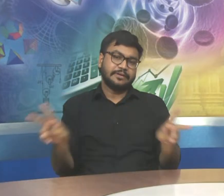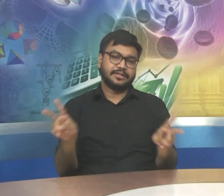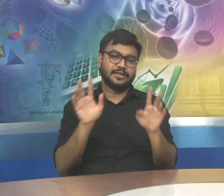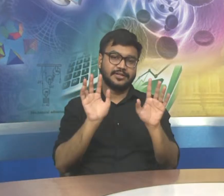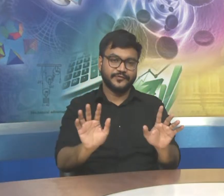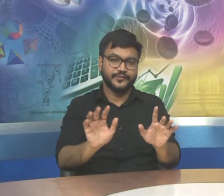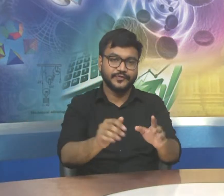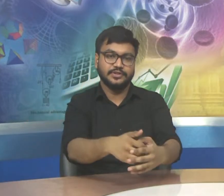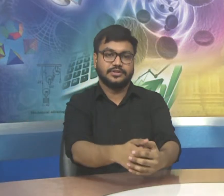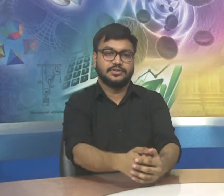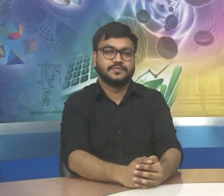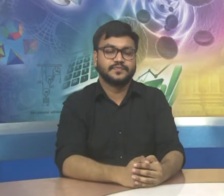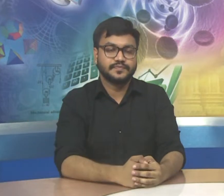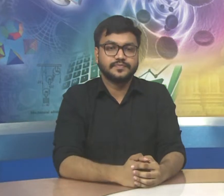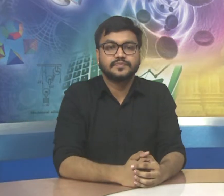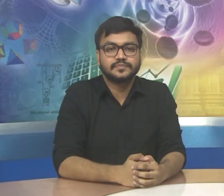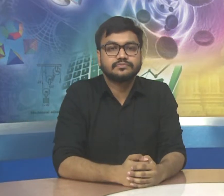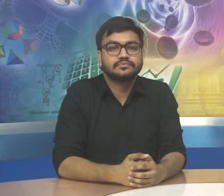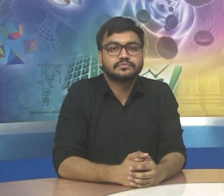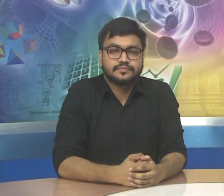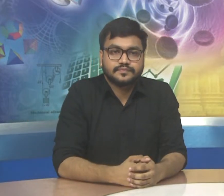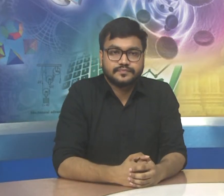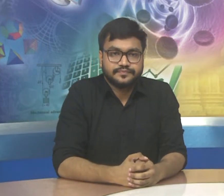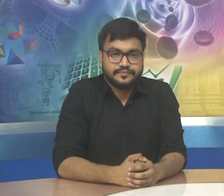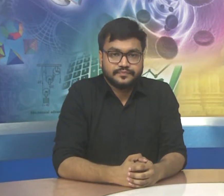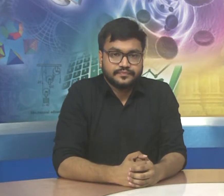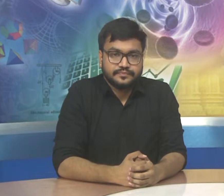force is applying upwards.